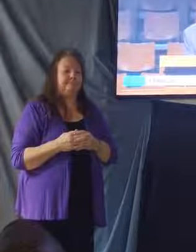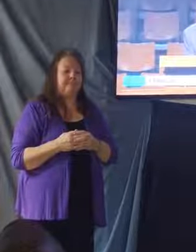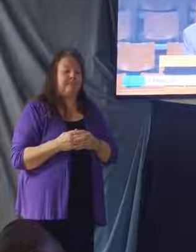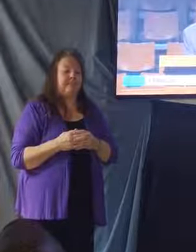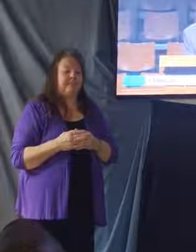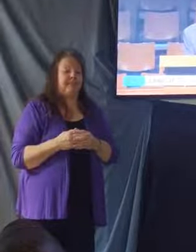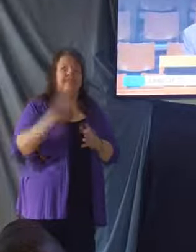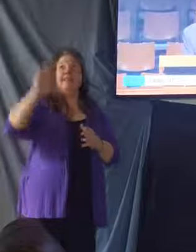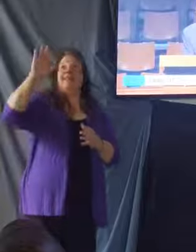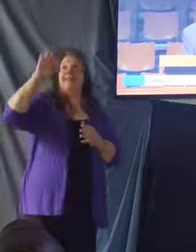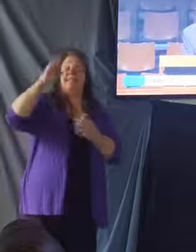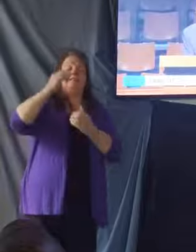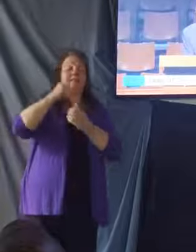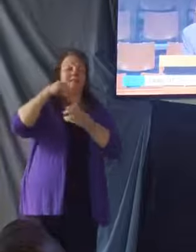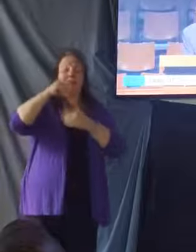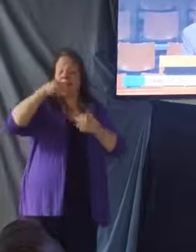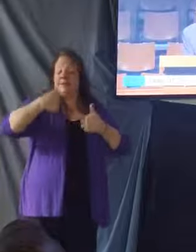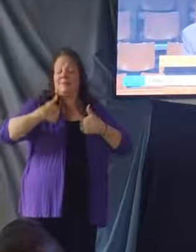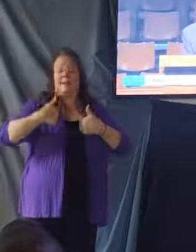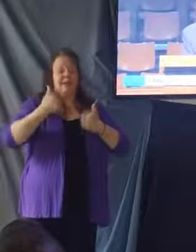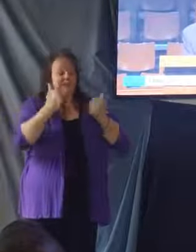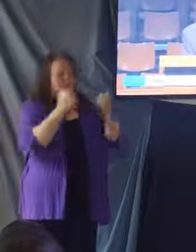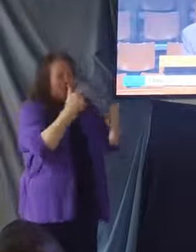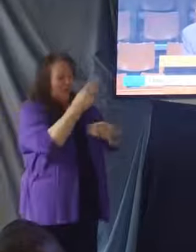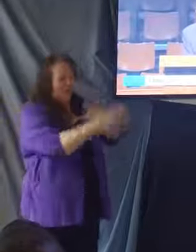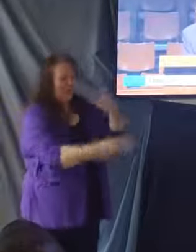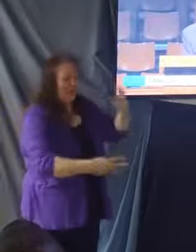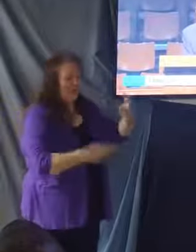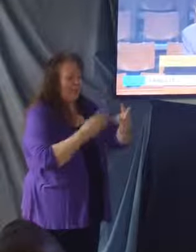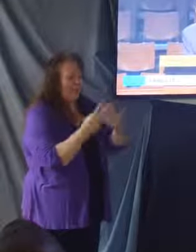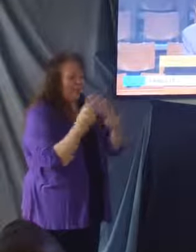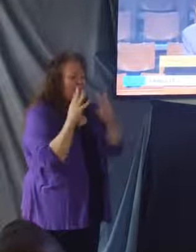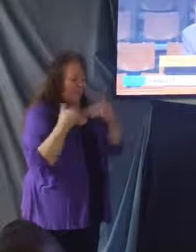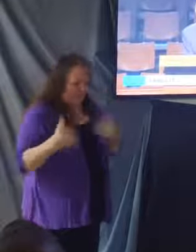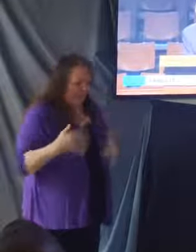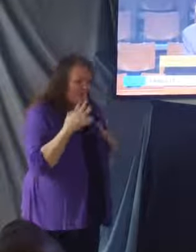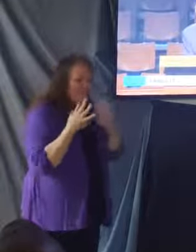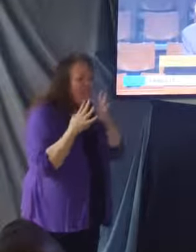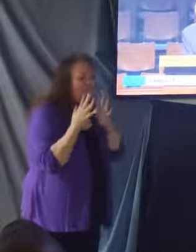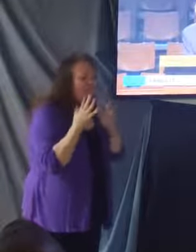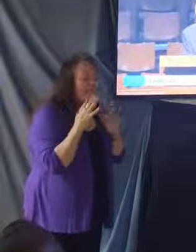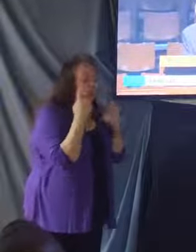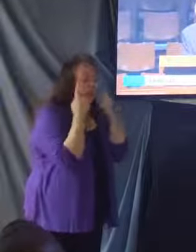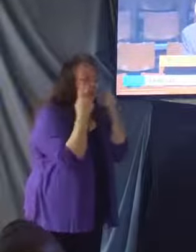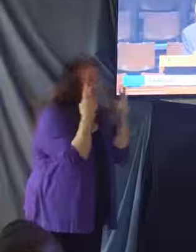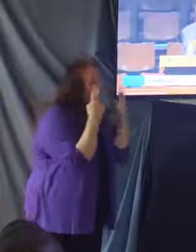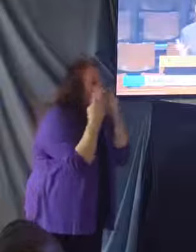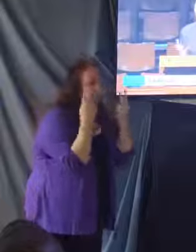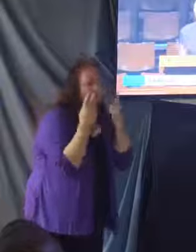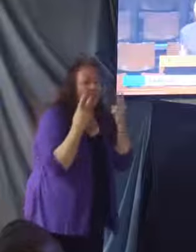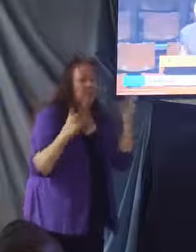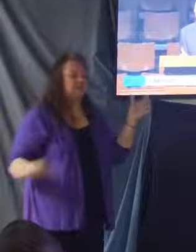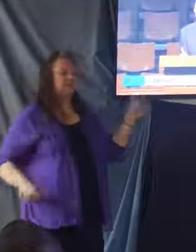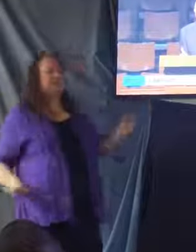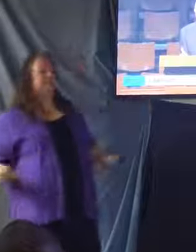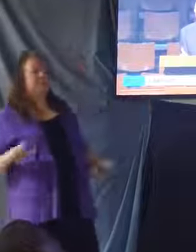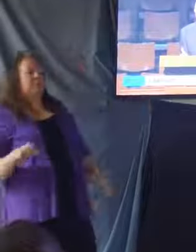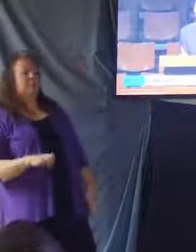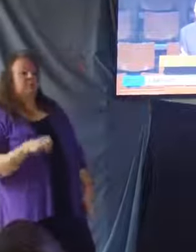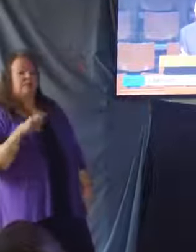Father is not in him. For all that is in the world, the lust of the flesh, the lust of the eyes, the boastful